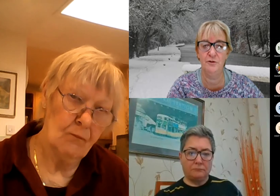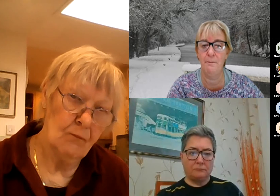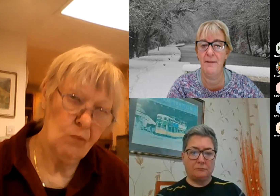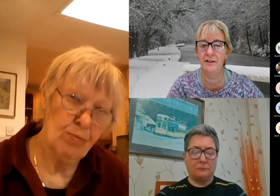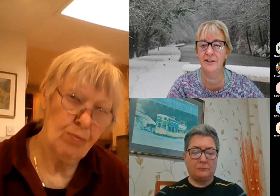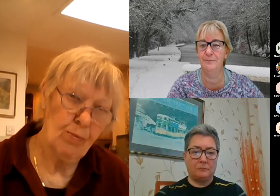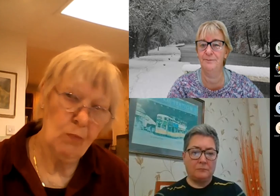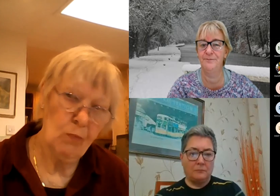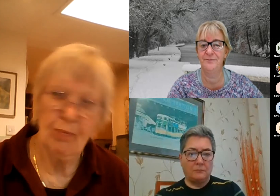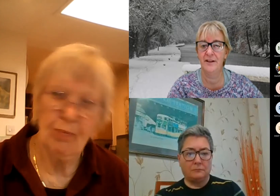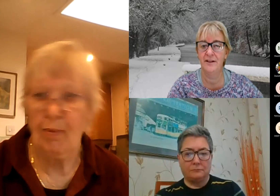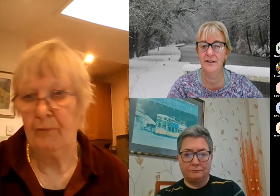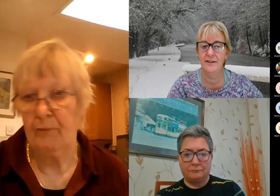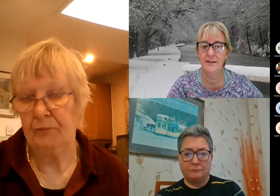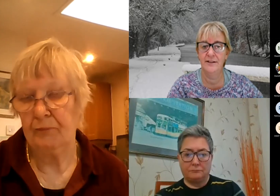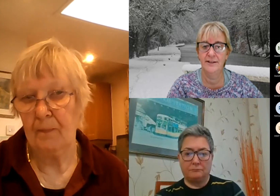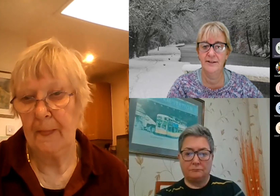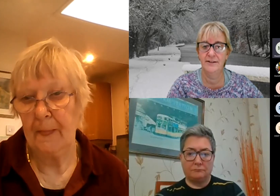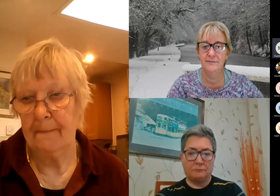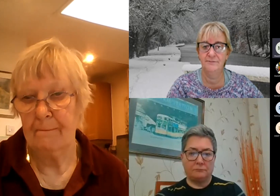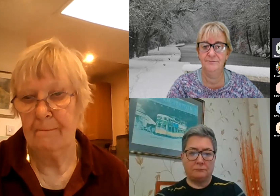that to Malcolm.